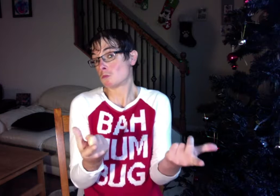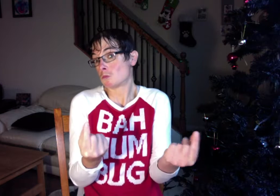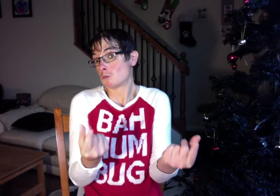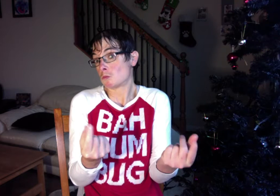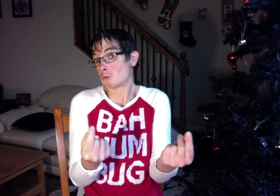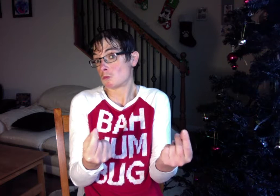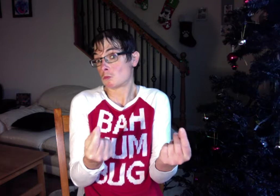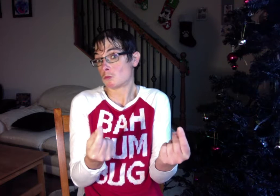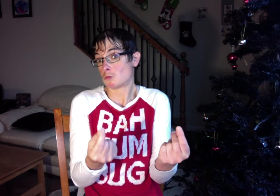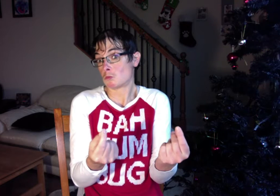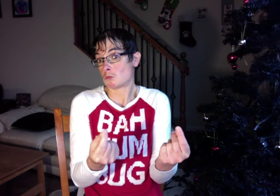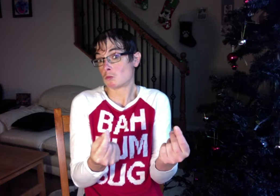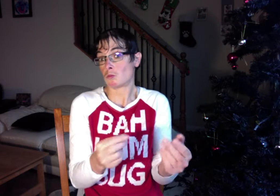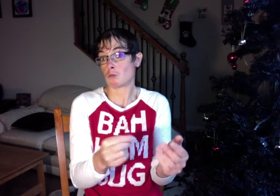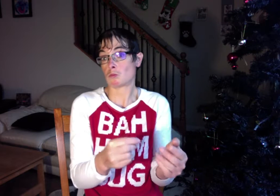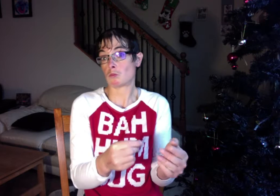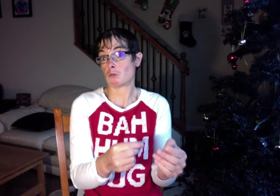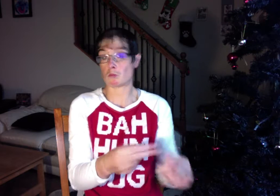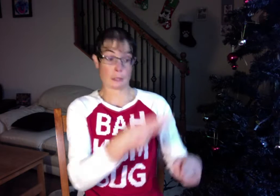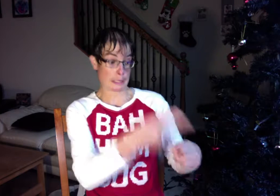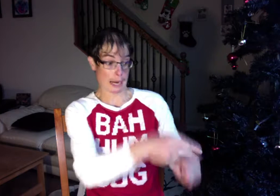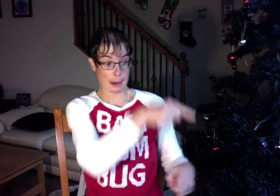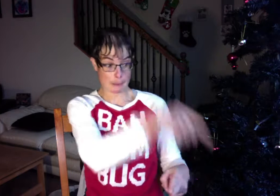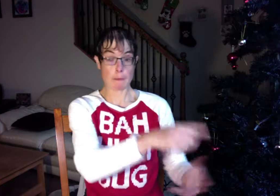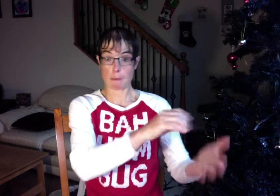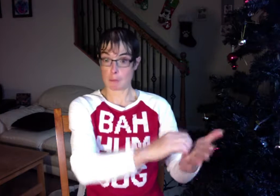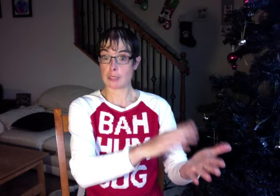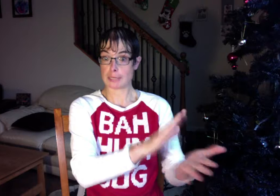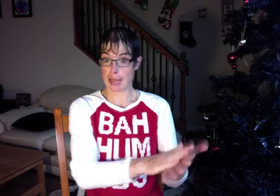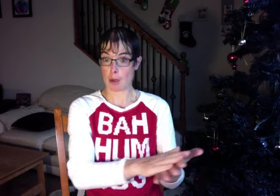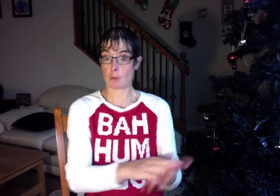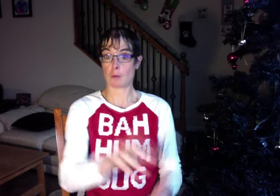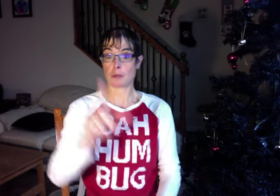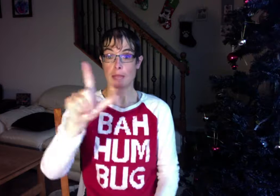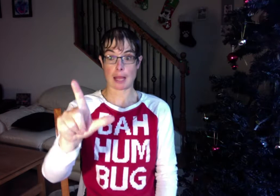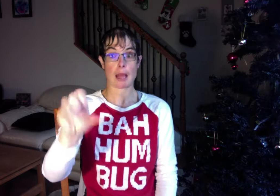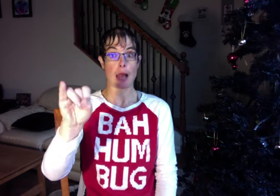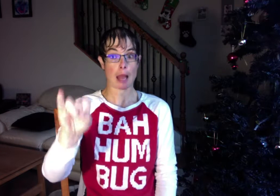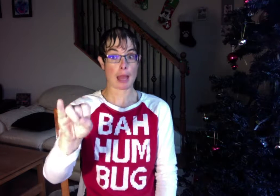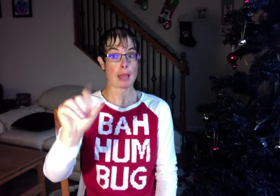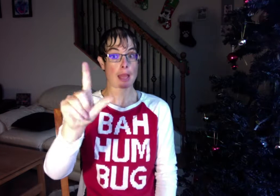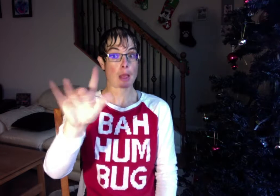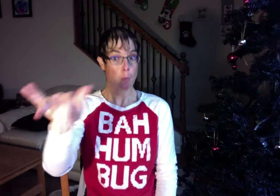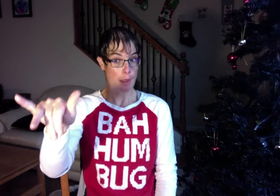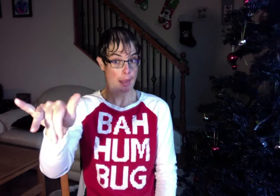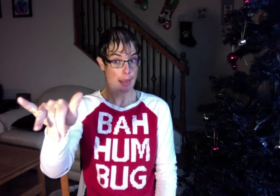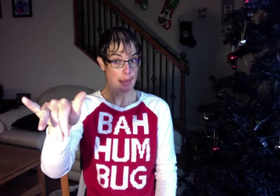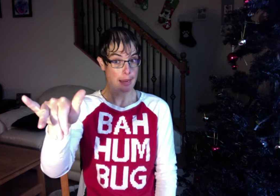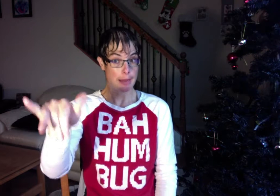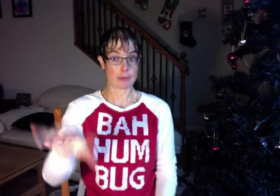to put Lily in the character space. Do that now. Lilly. That's our character that we're analyzing.